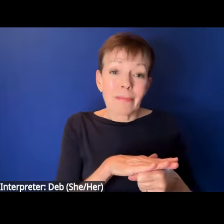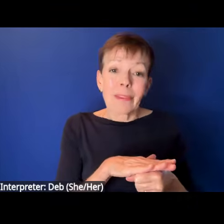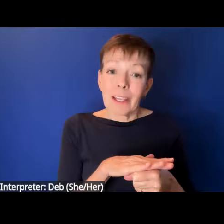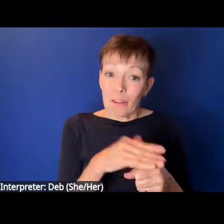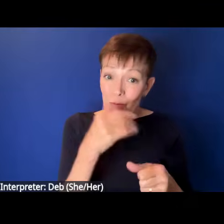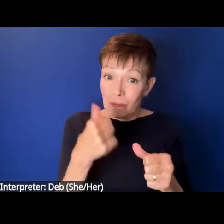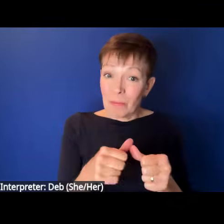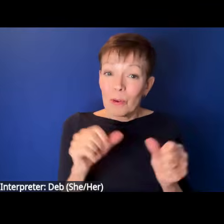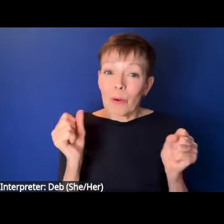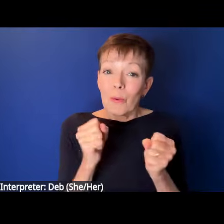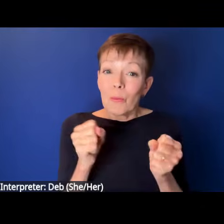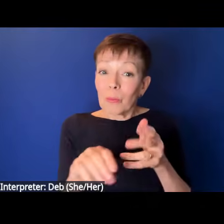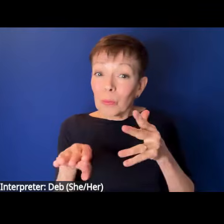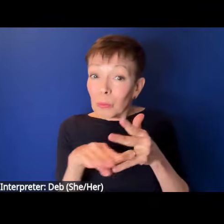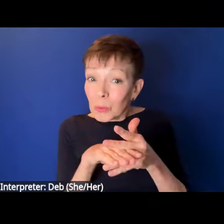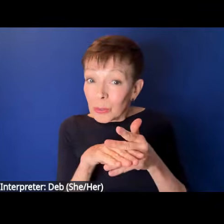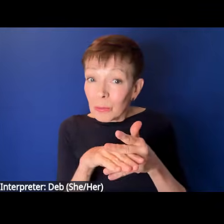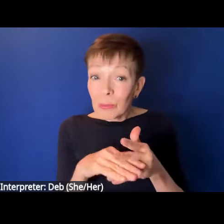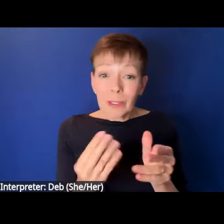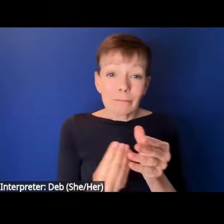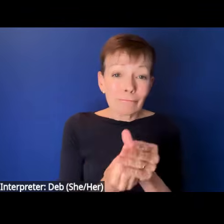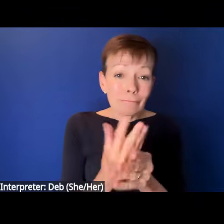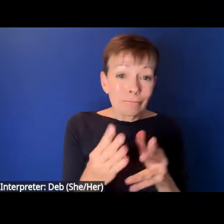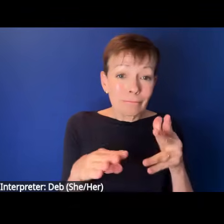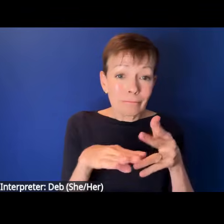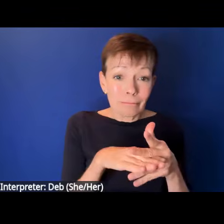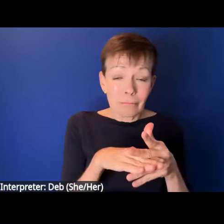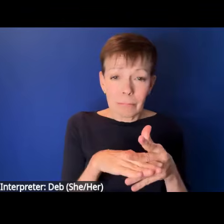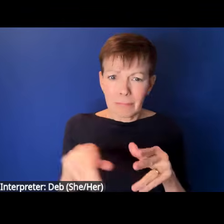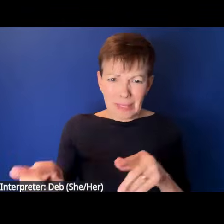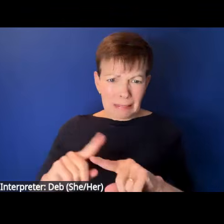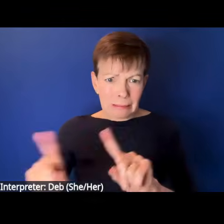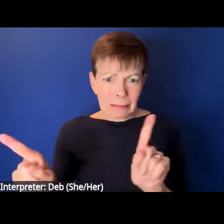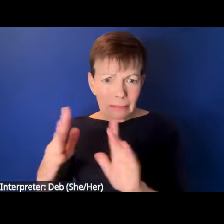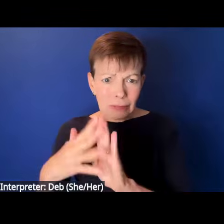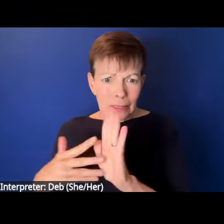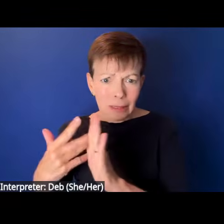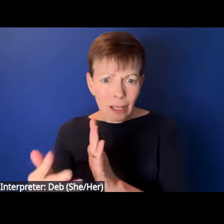breaks like winter break and spring break, that was very difficult. So